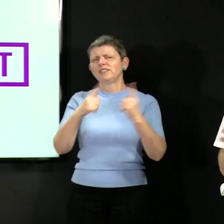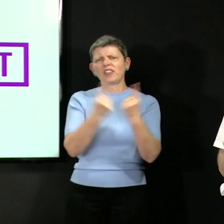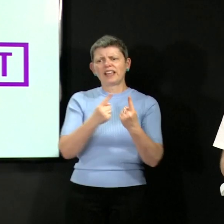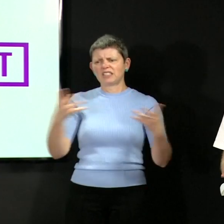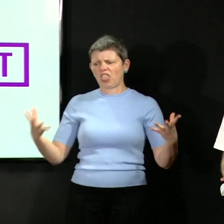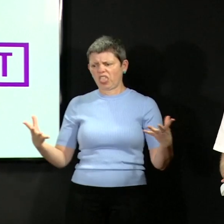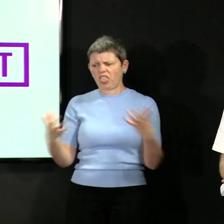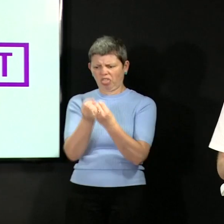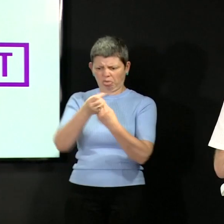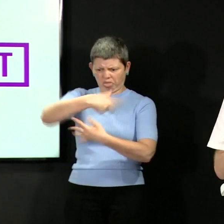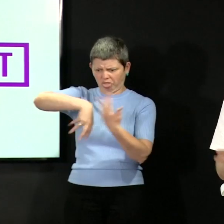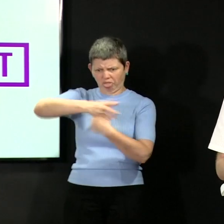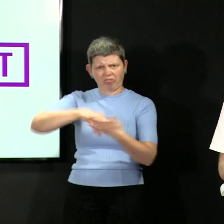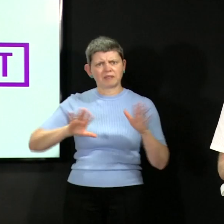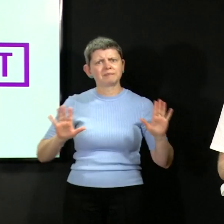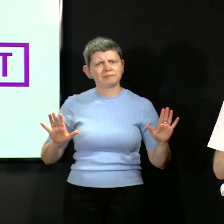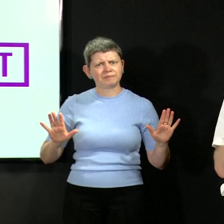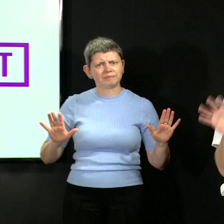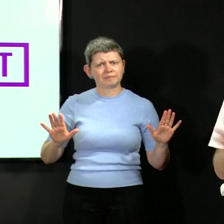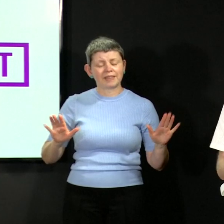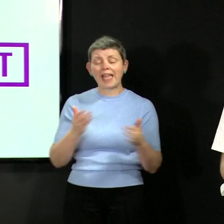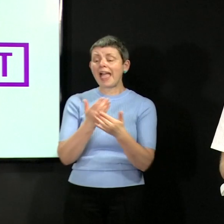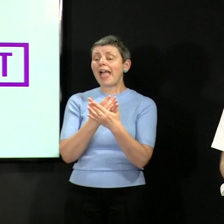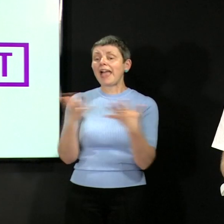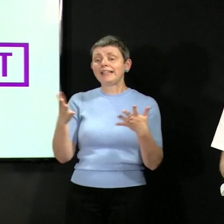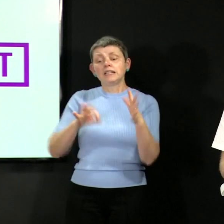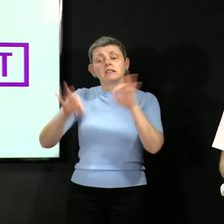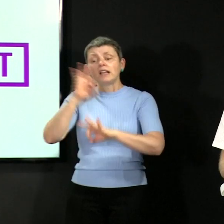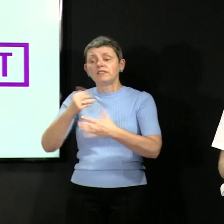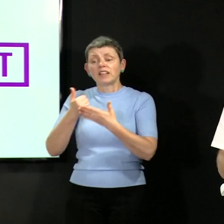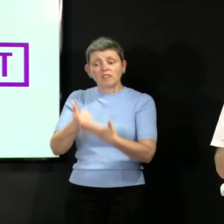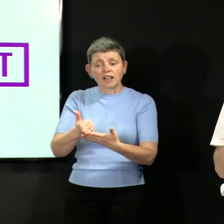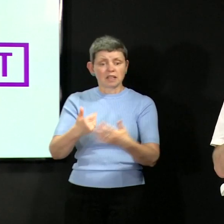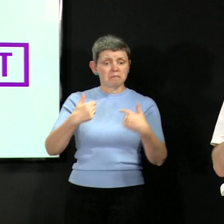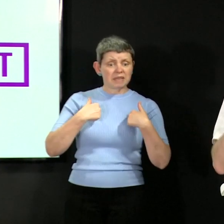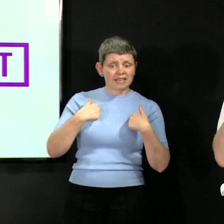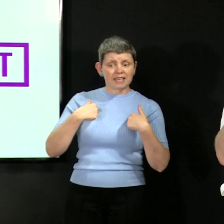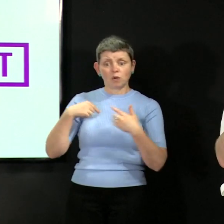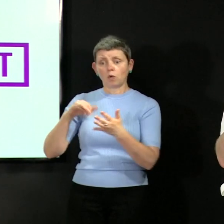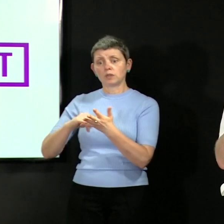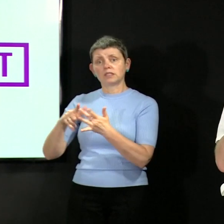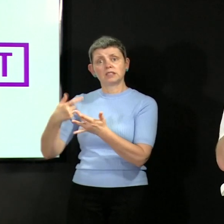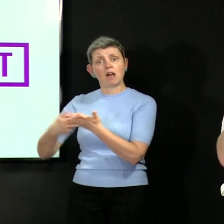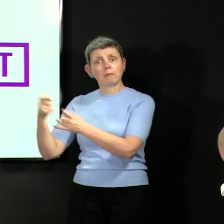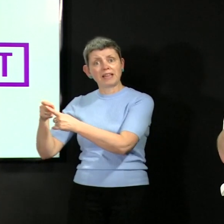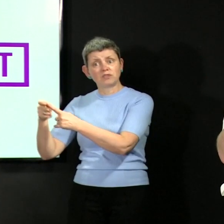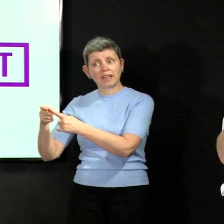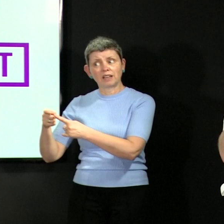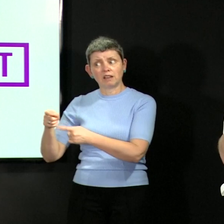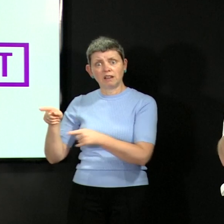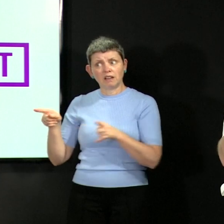any suggestion that any advisor, Sir Patrick, me, wants people to die during